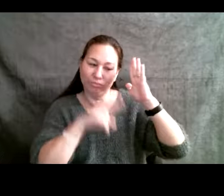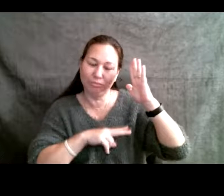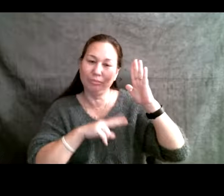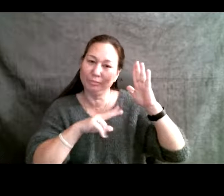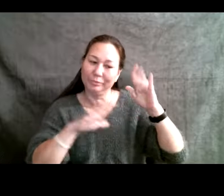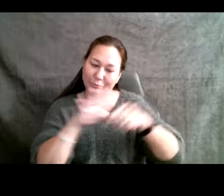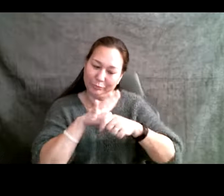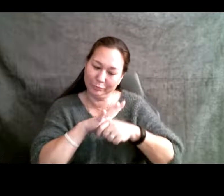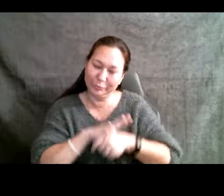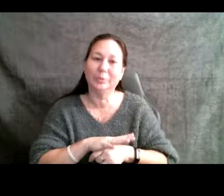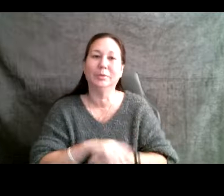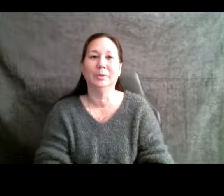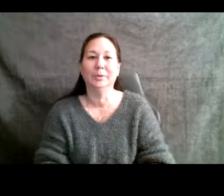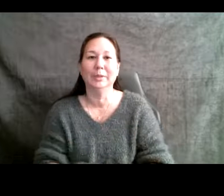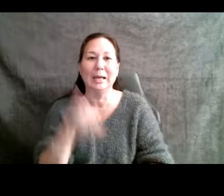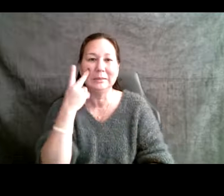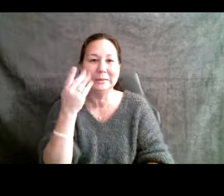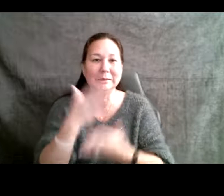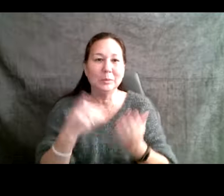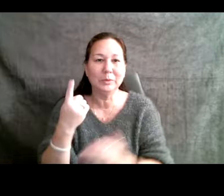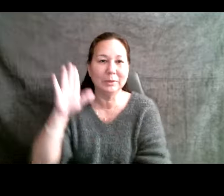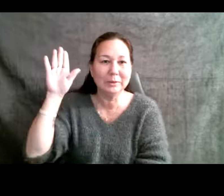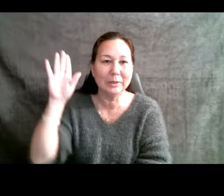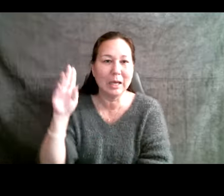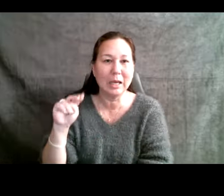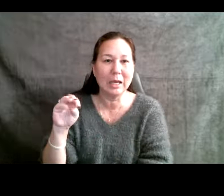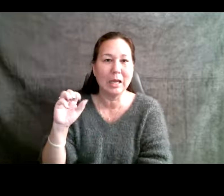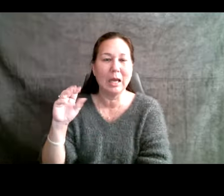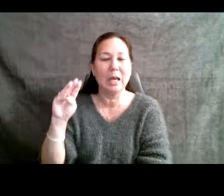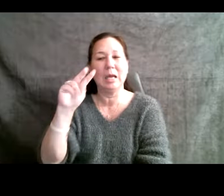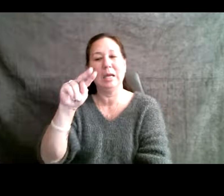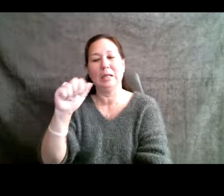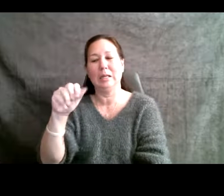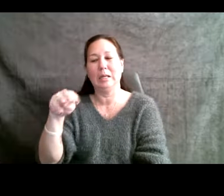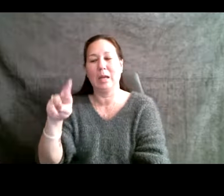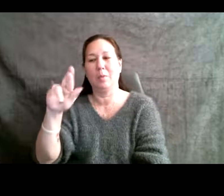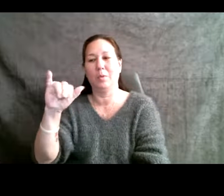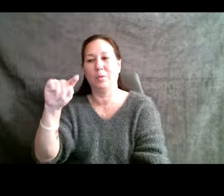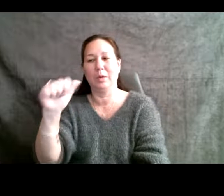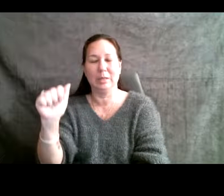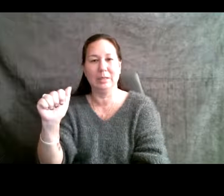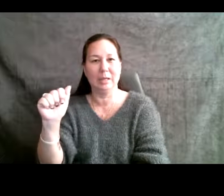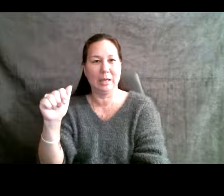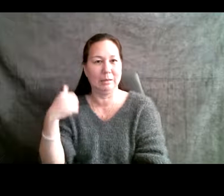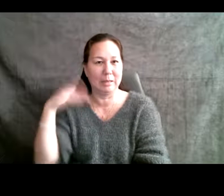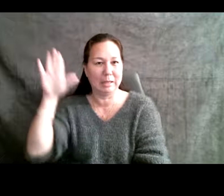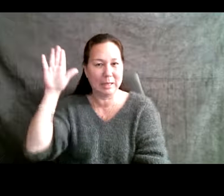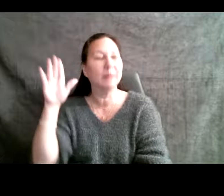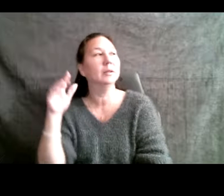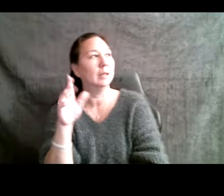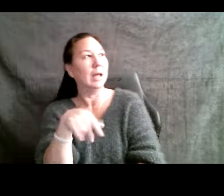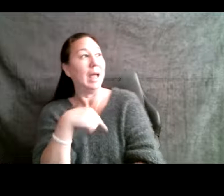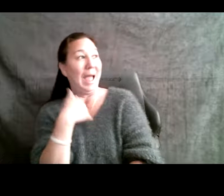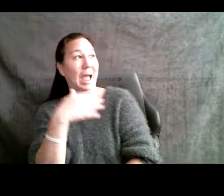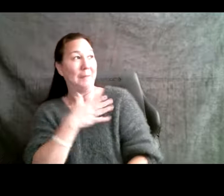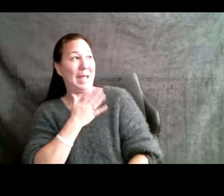I see Namrata's hand up. Well, I'm glad you asked that question, Kalila, because I had sort of a similar question, and I am